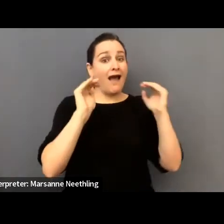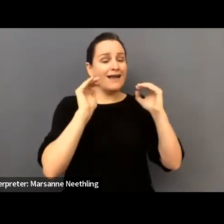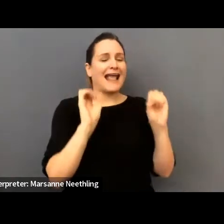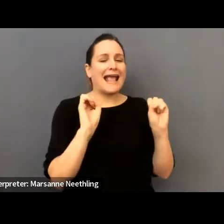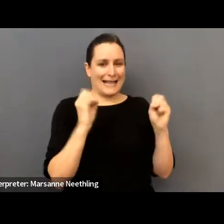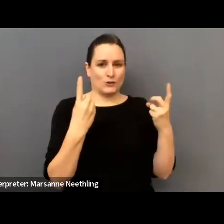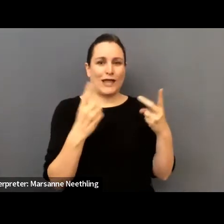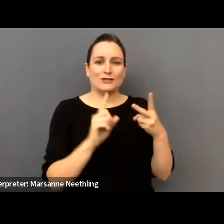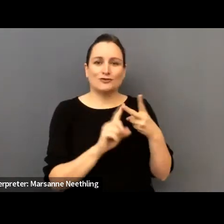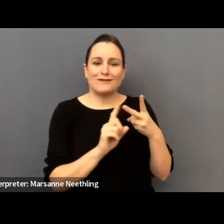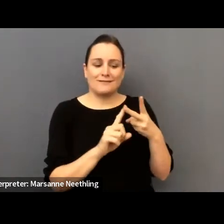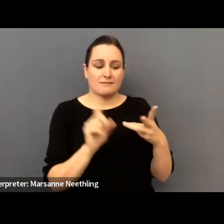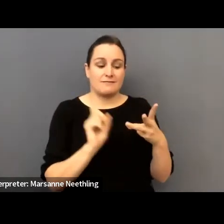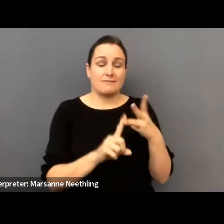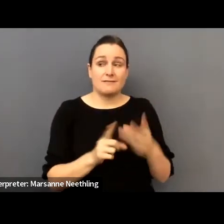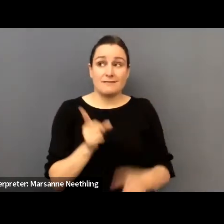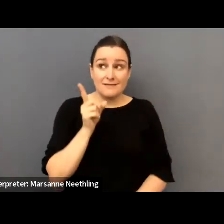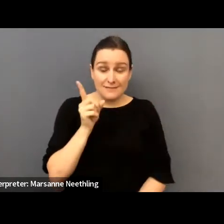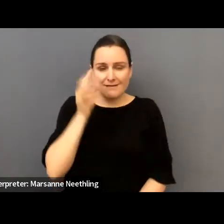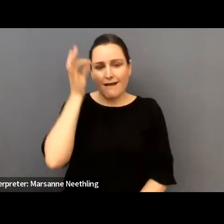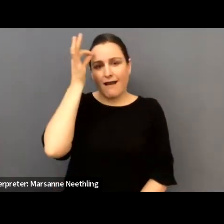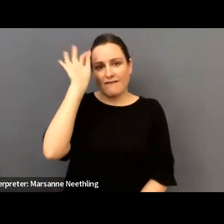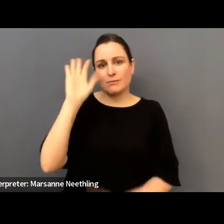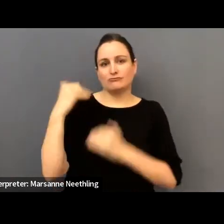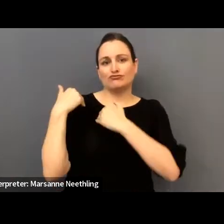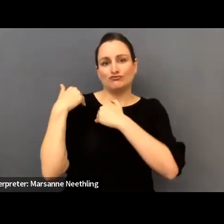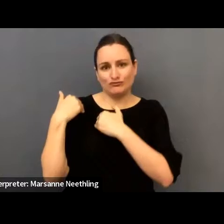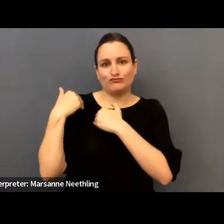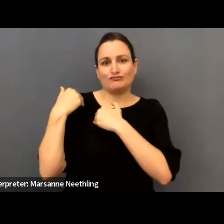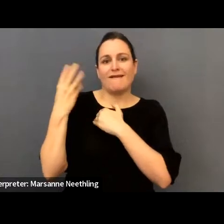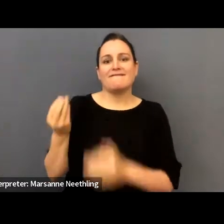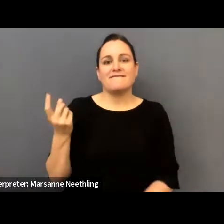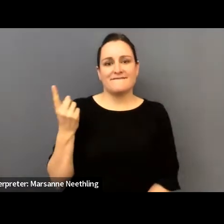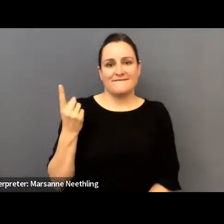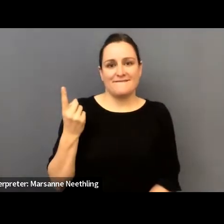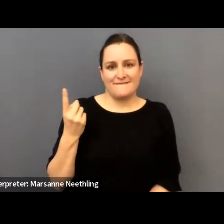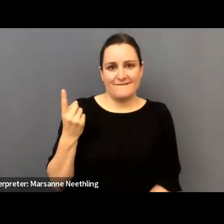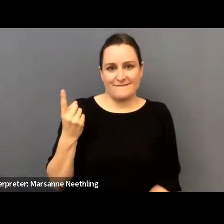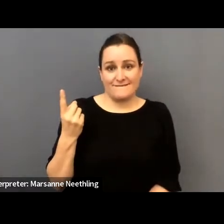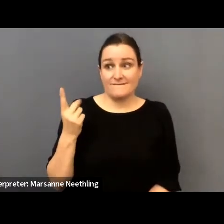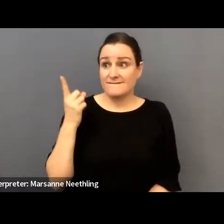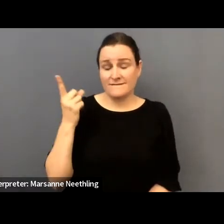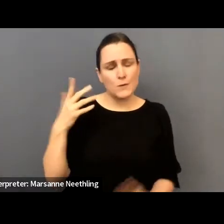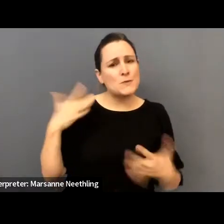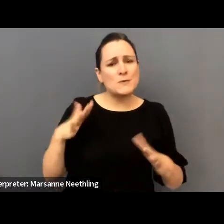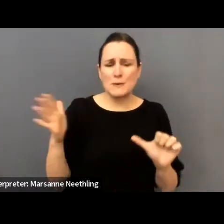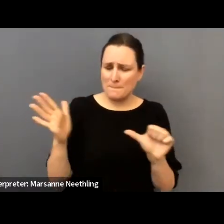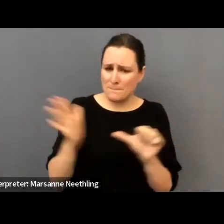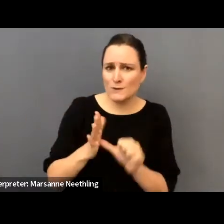the role of government is a critical role.